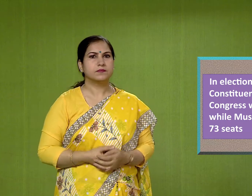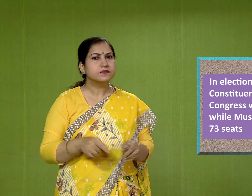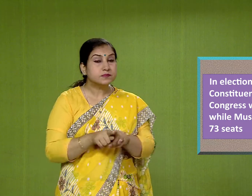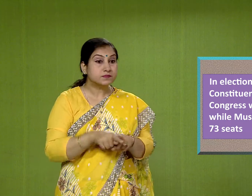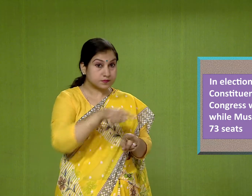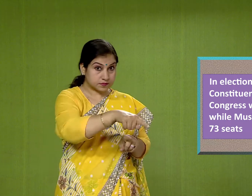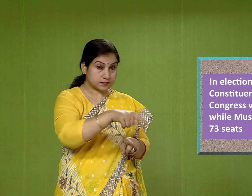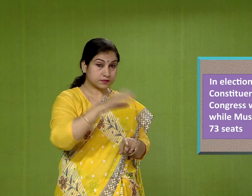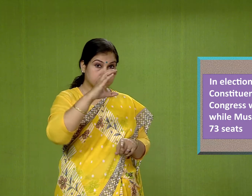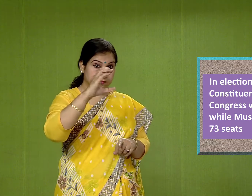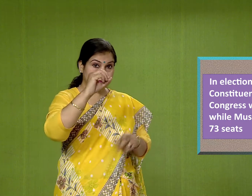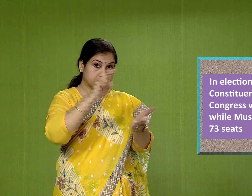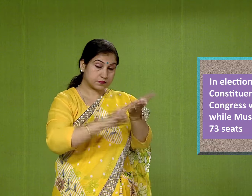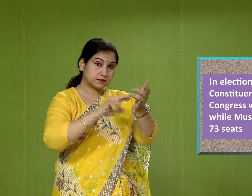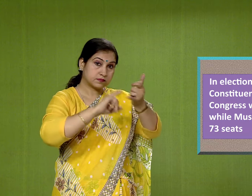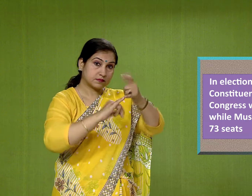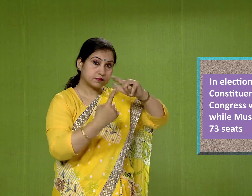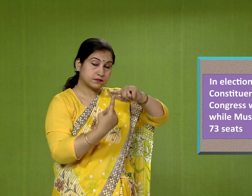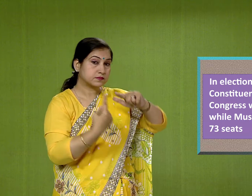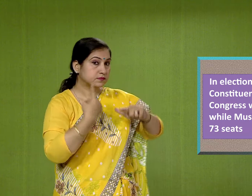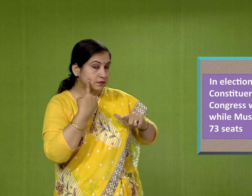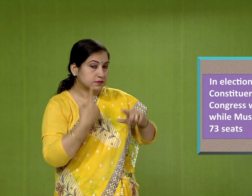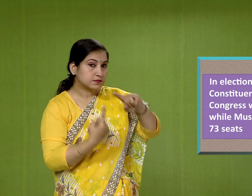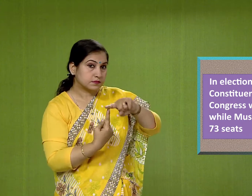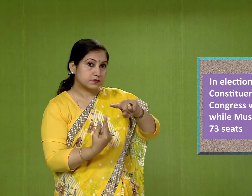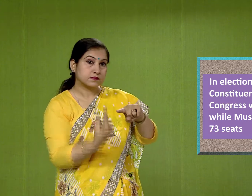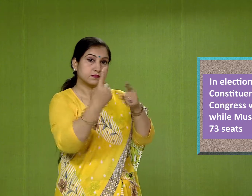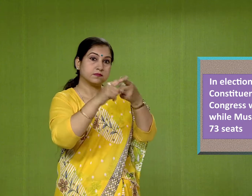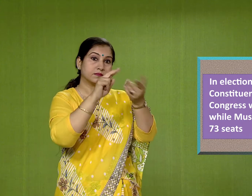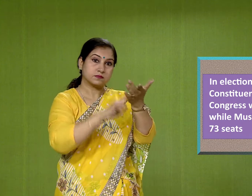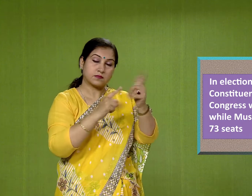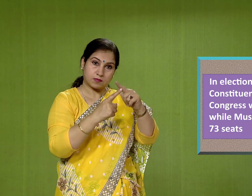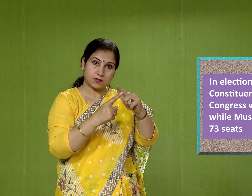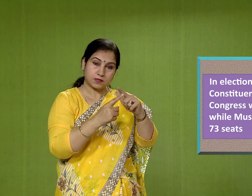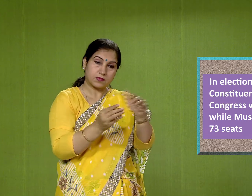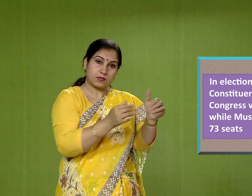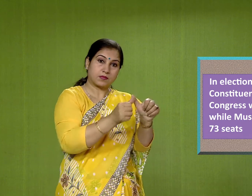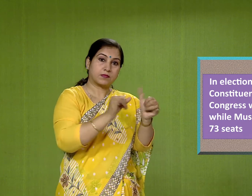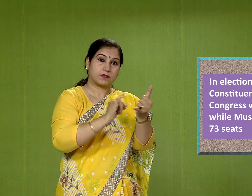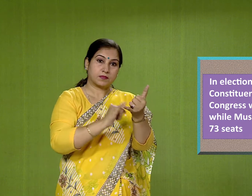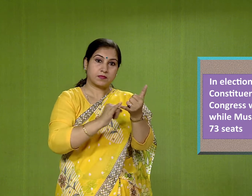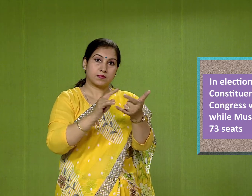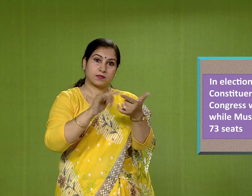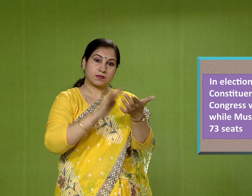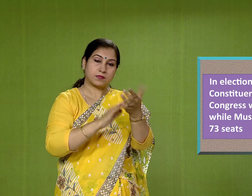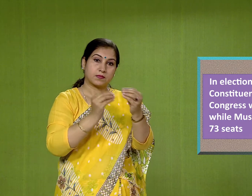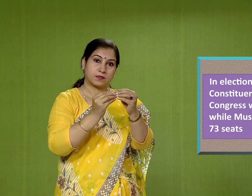Constituent Assembly is a body for the purpose of making the constitution.